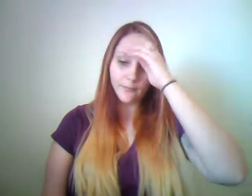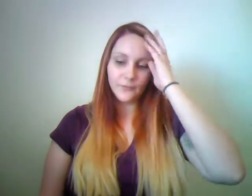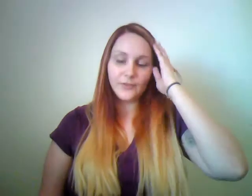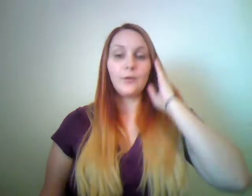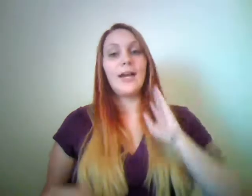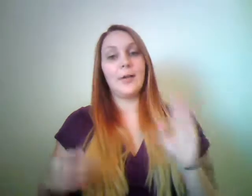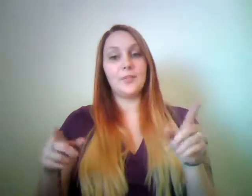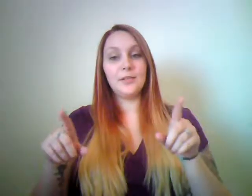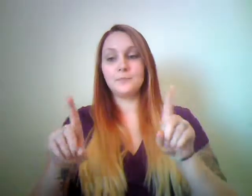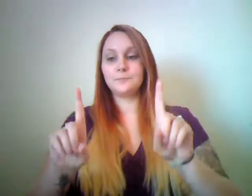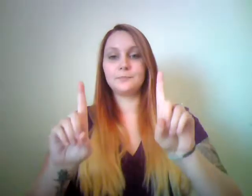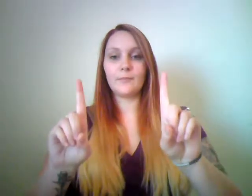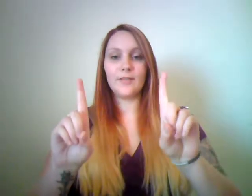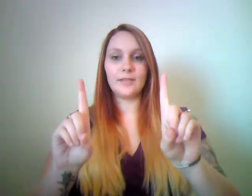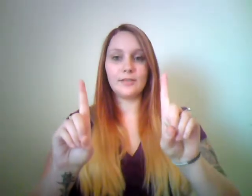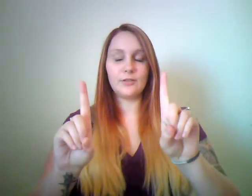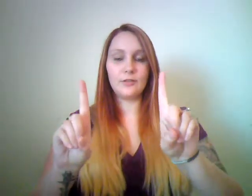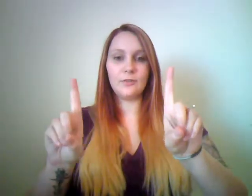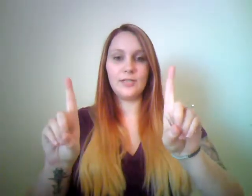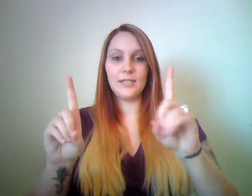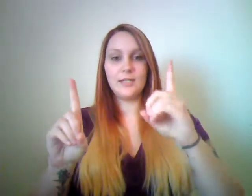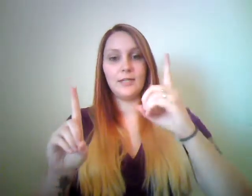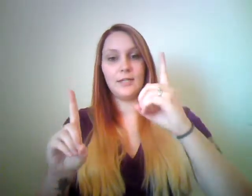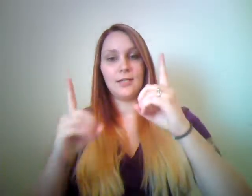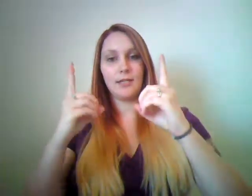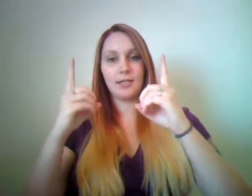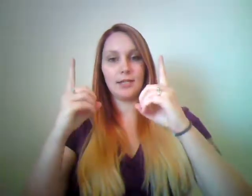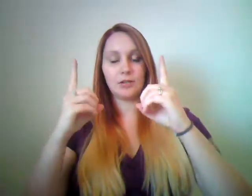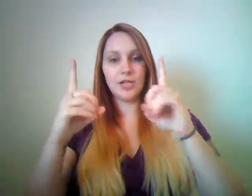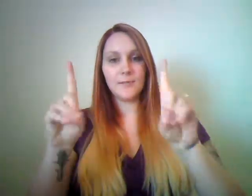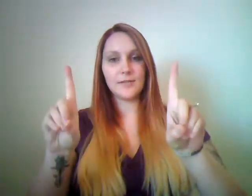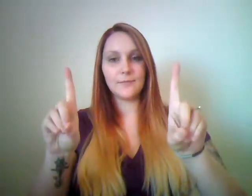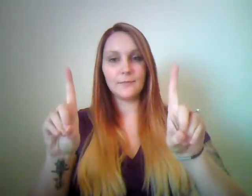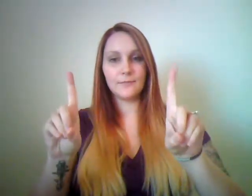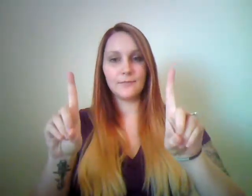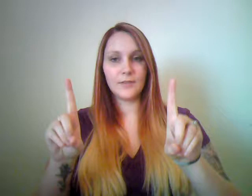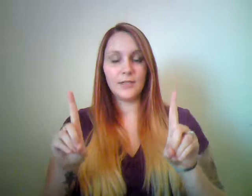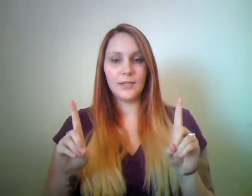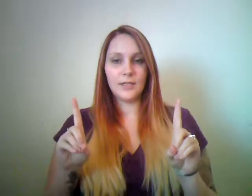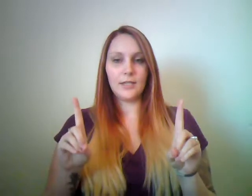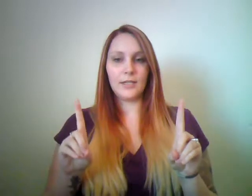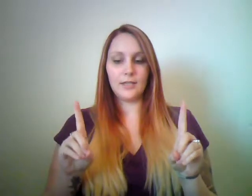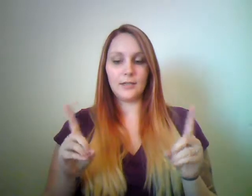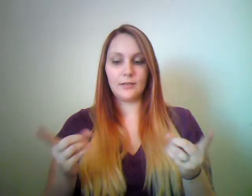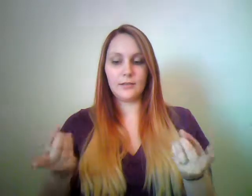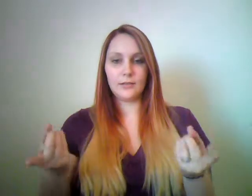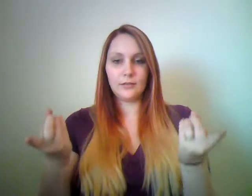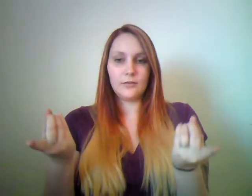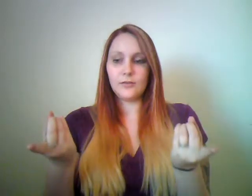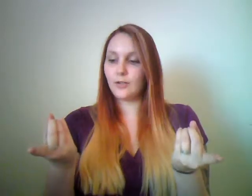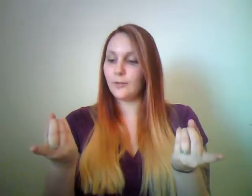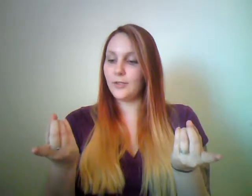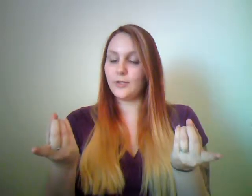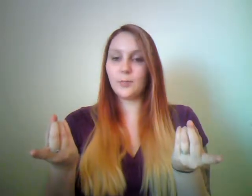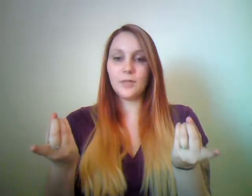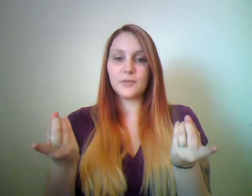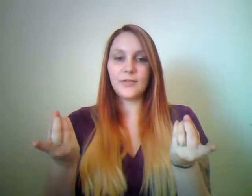So happen is to D hand shapes, and you start with your palms facing